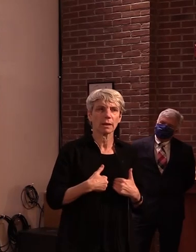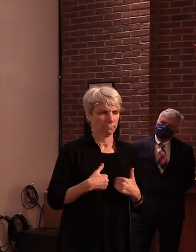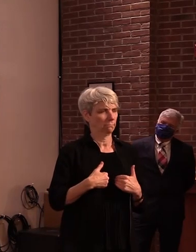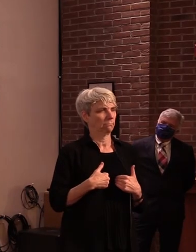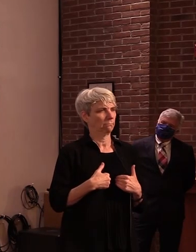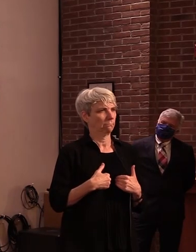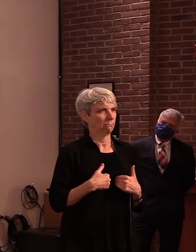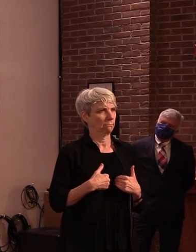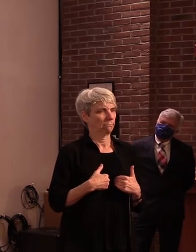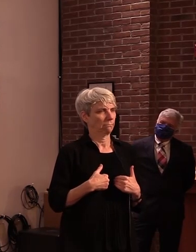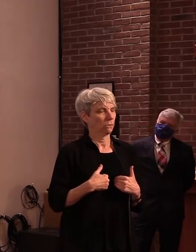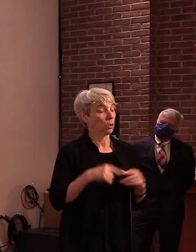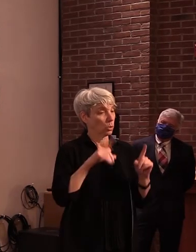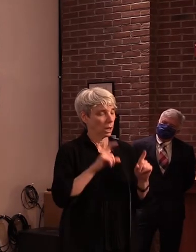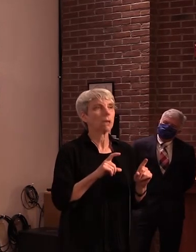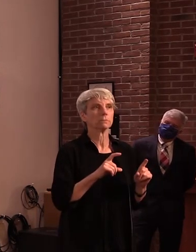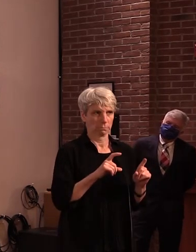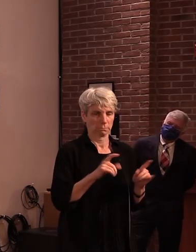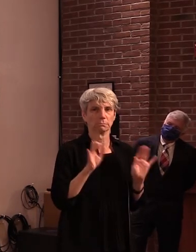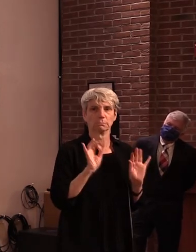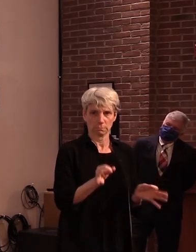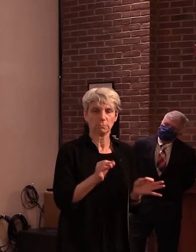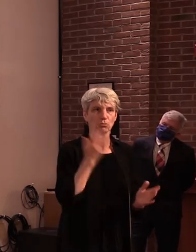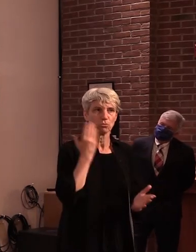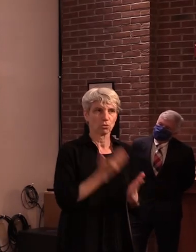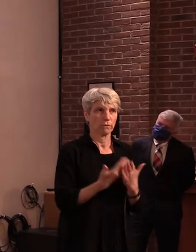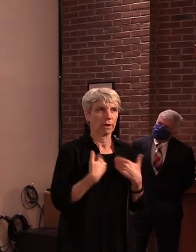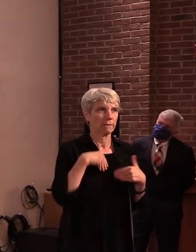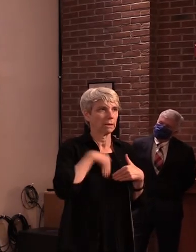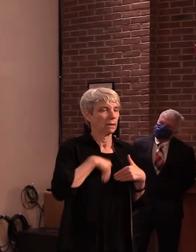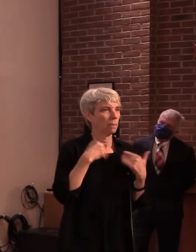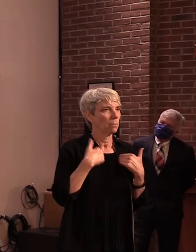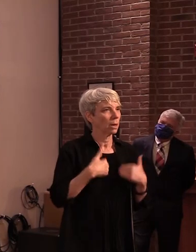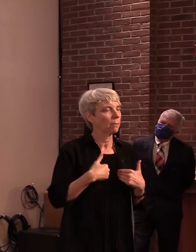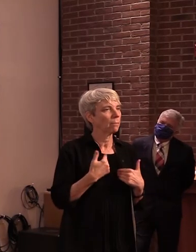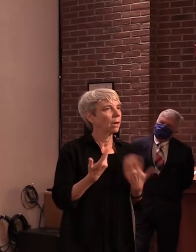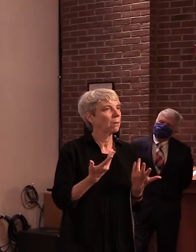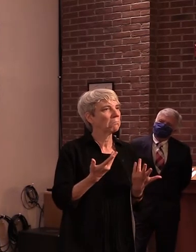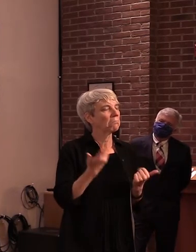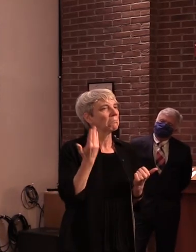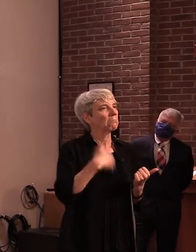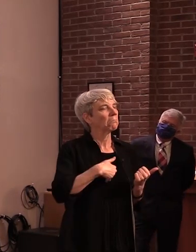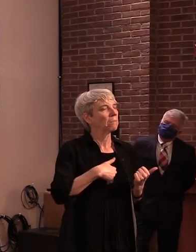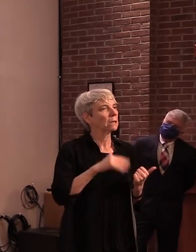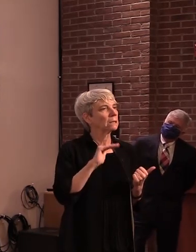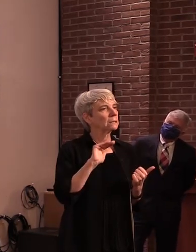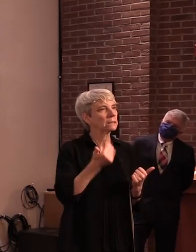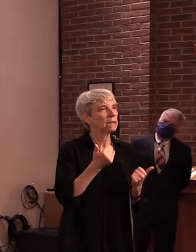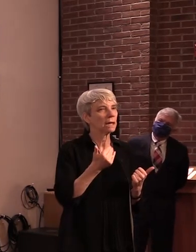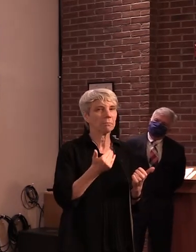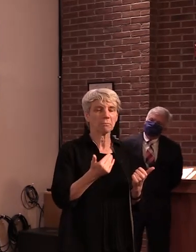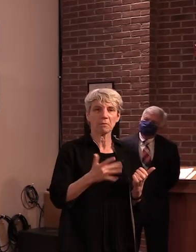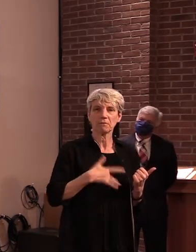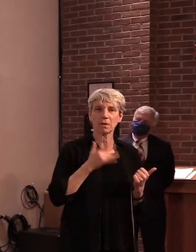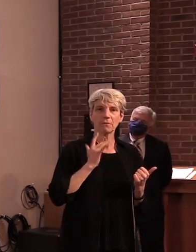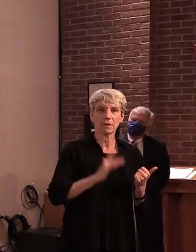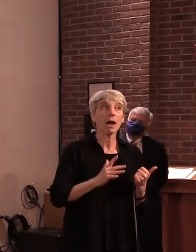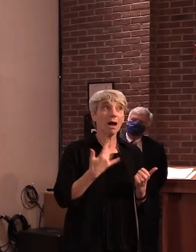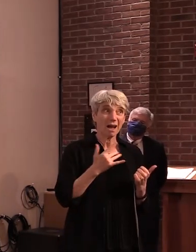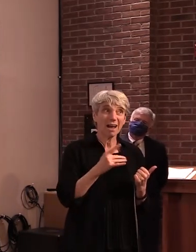not only did they test positive, but it seemed to be a much more potent concentration of